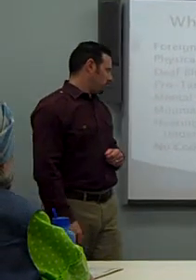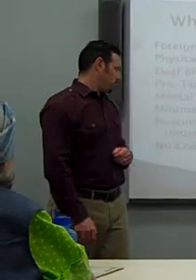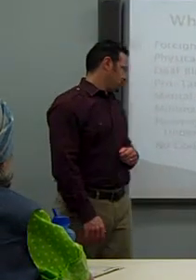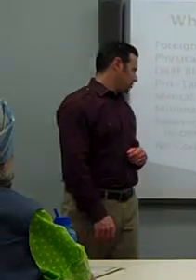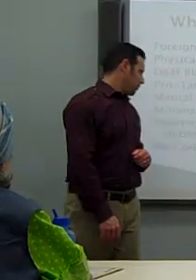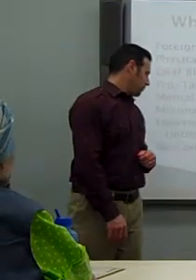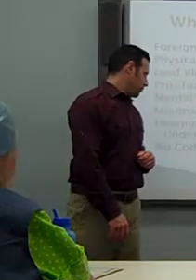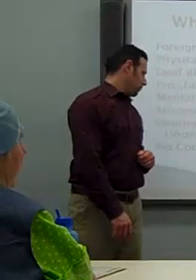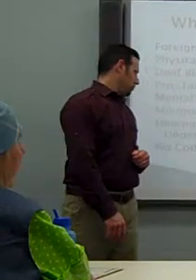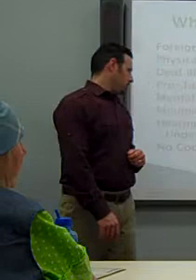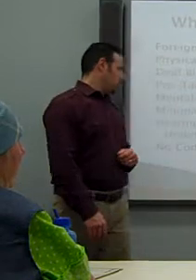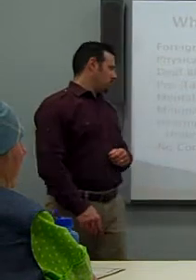their language fluidity.